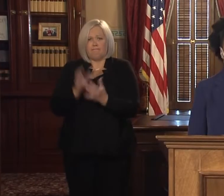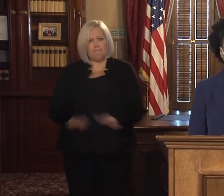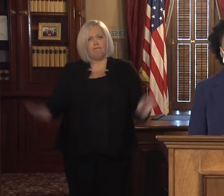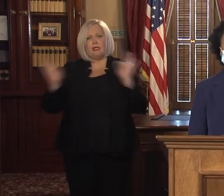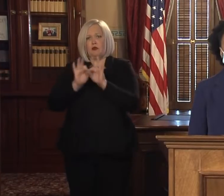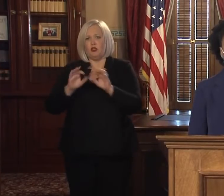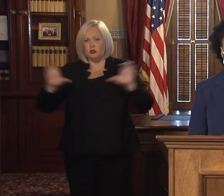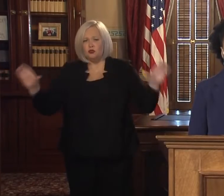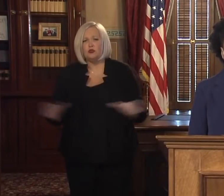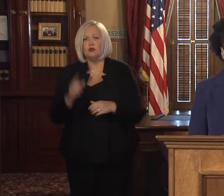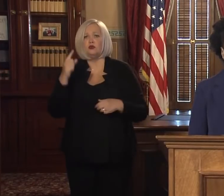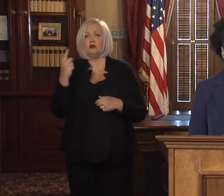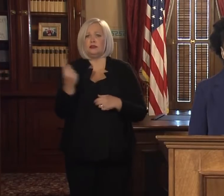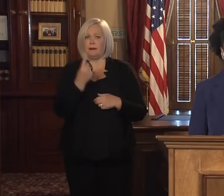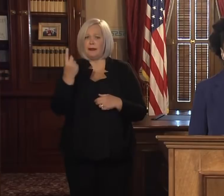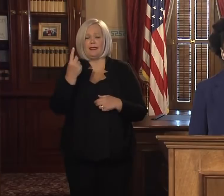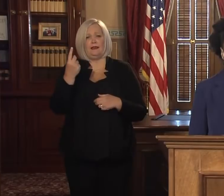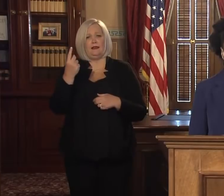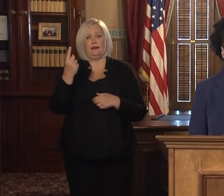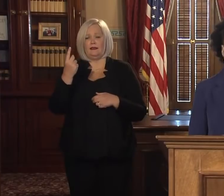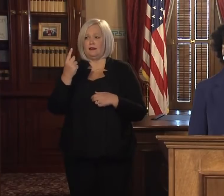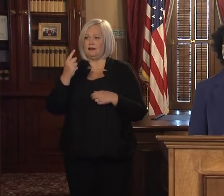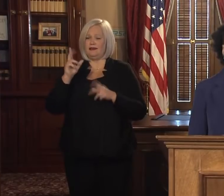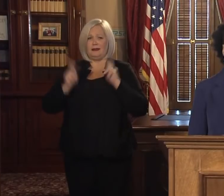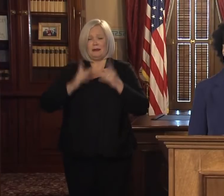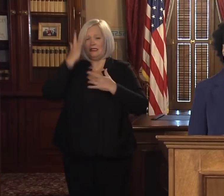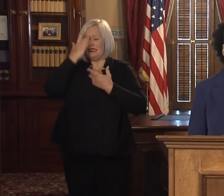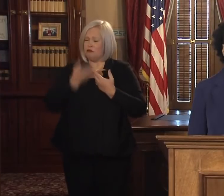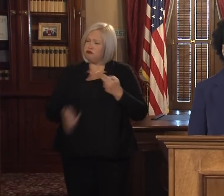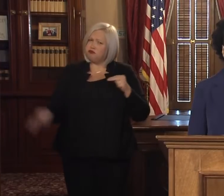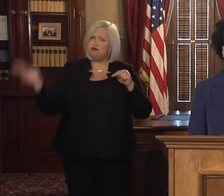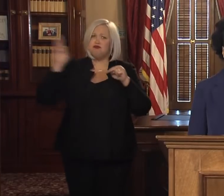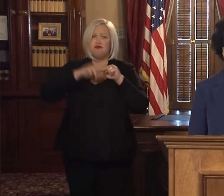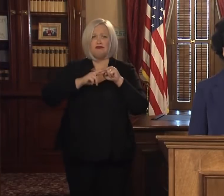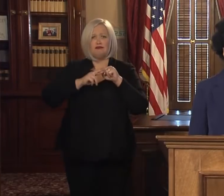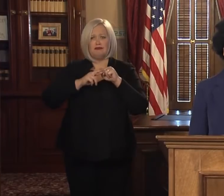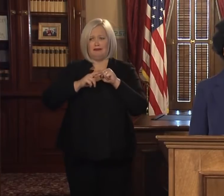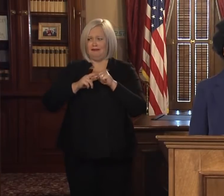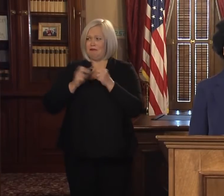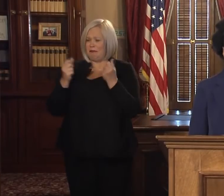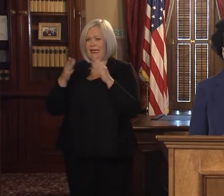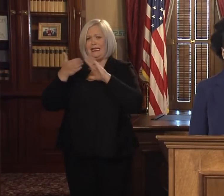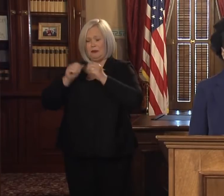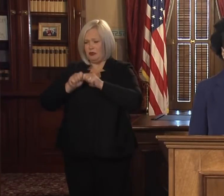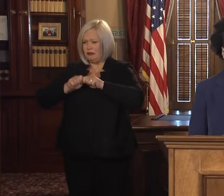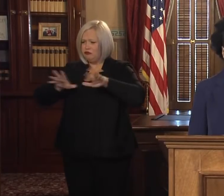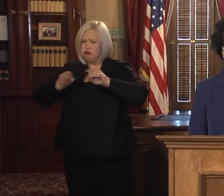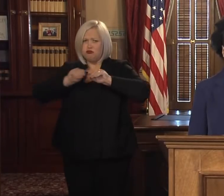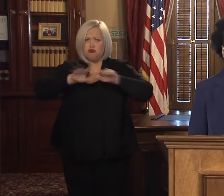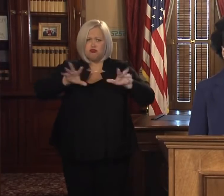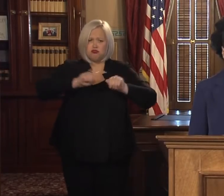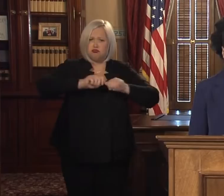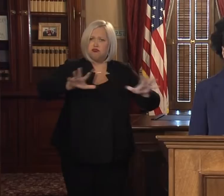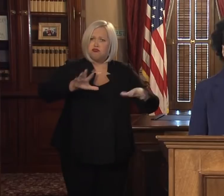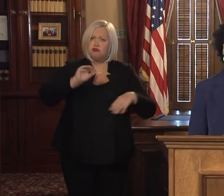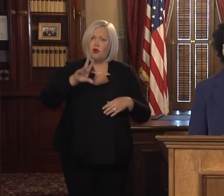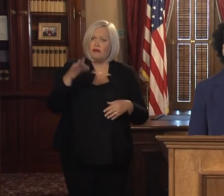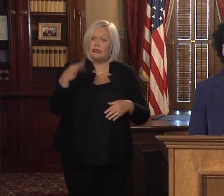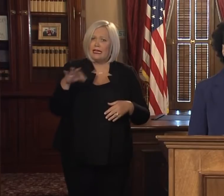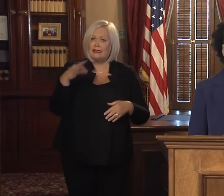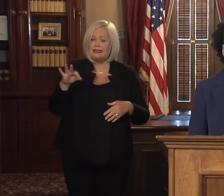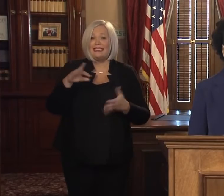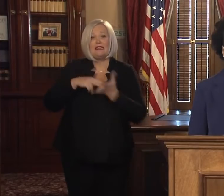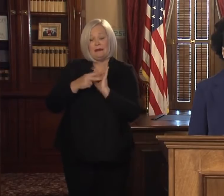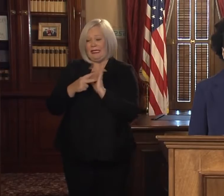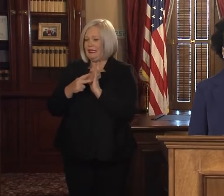state. Our rates are rising exponentially, and we have general community spread. This means that the cases we're seeing are not